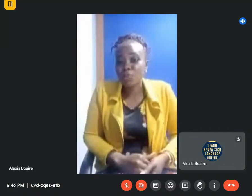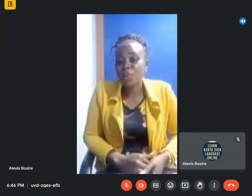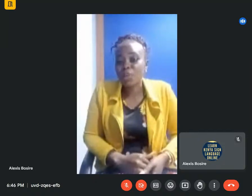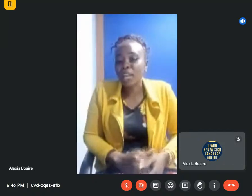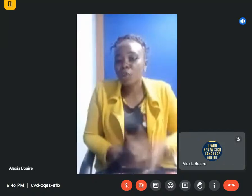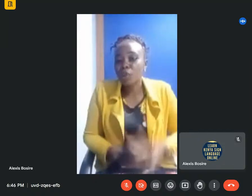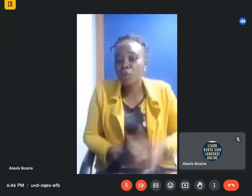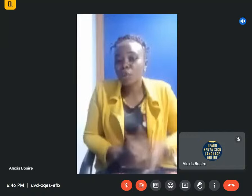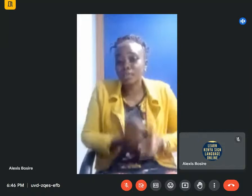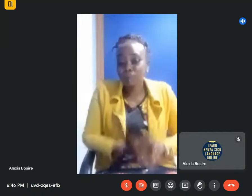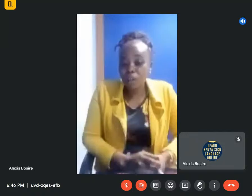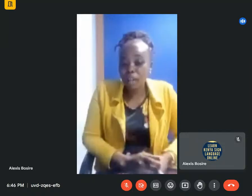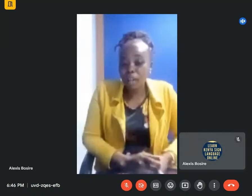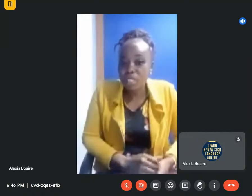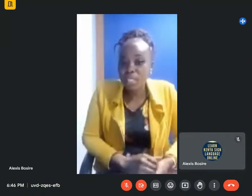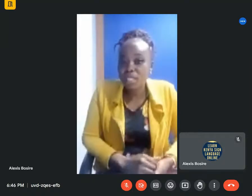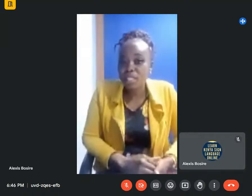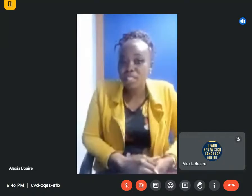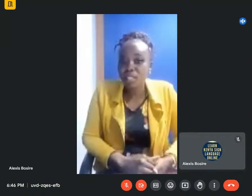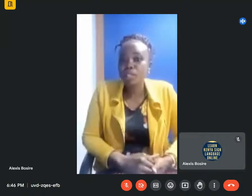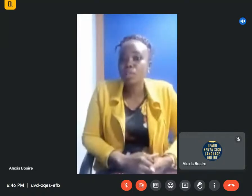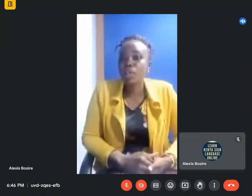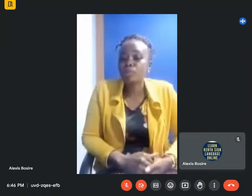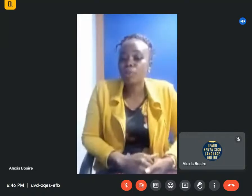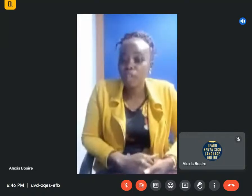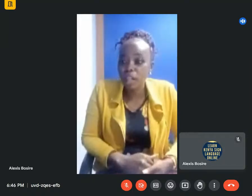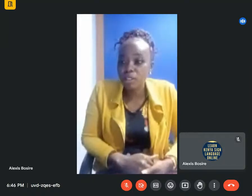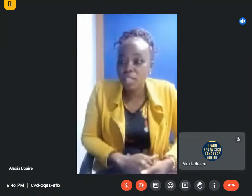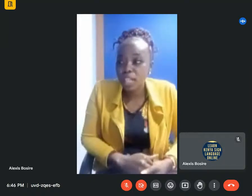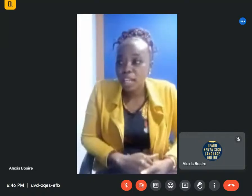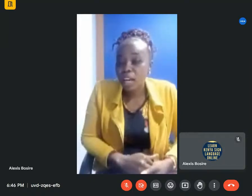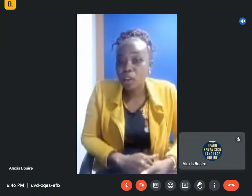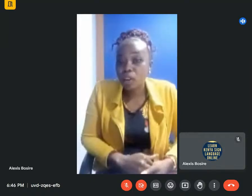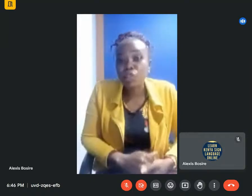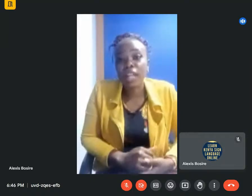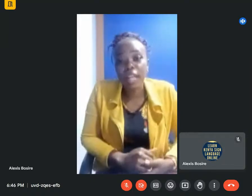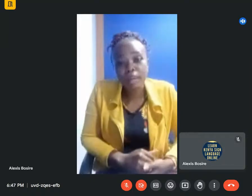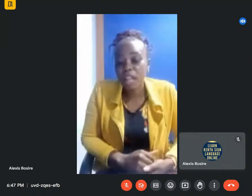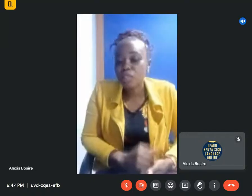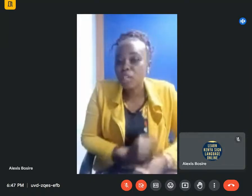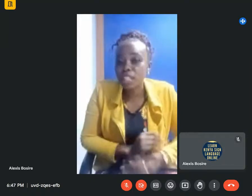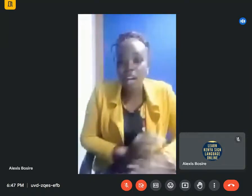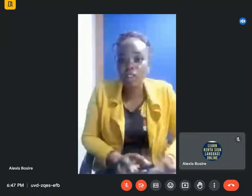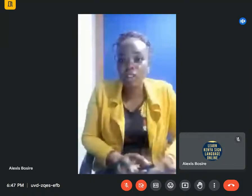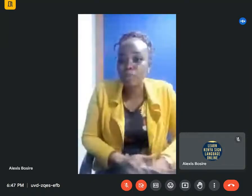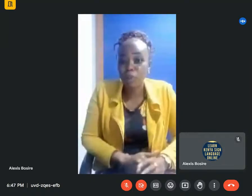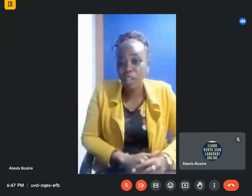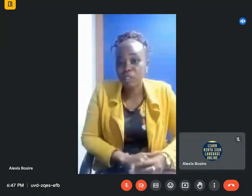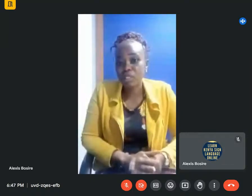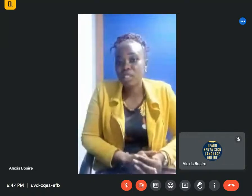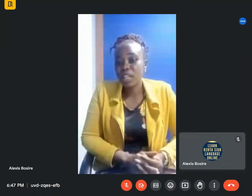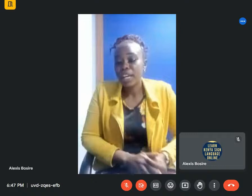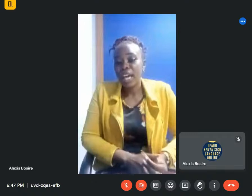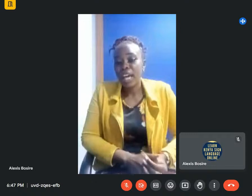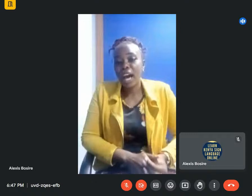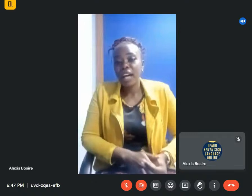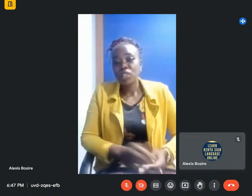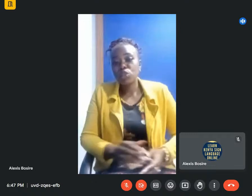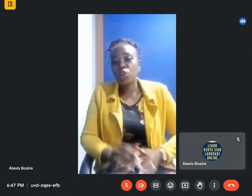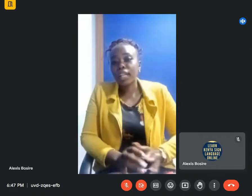We learn what is in pronouns. Is also in pronouns, also name. Actually, they are all pronouns. Yeah, so you